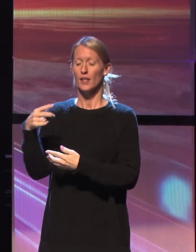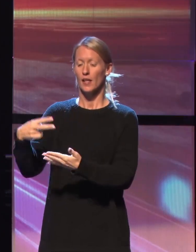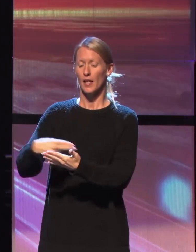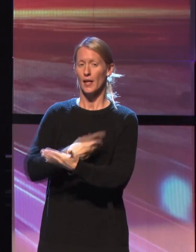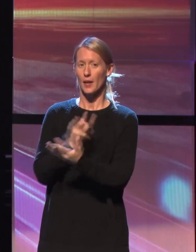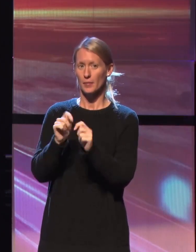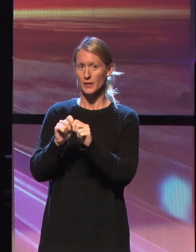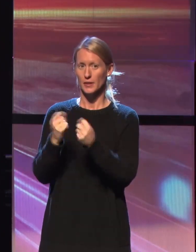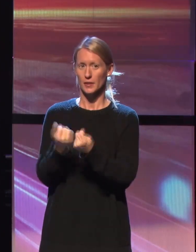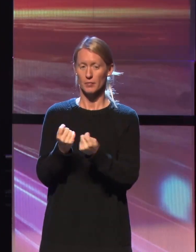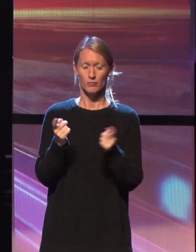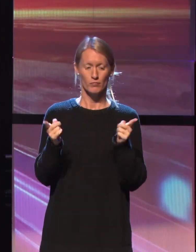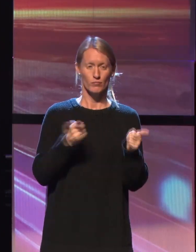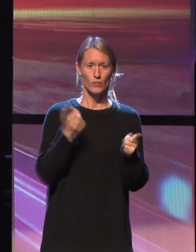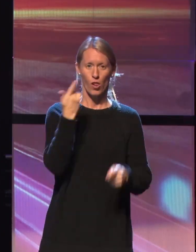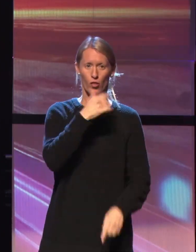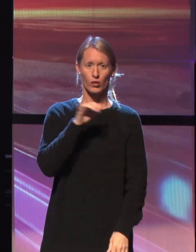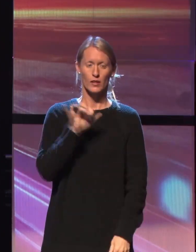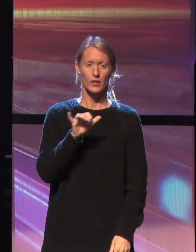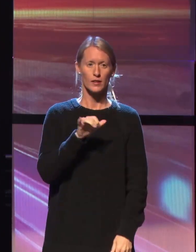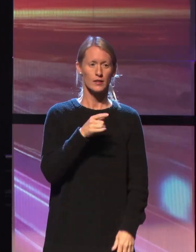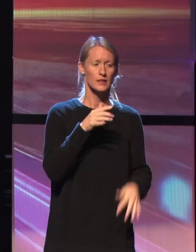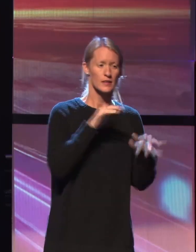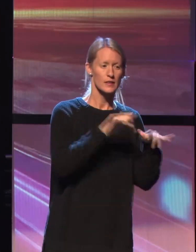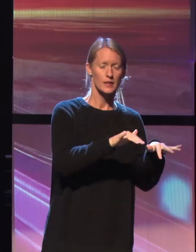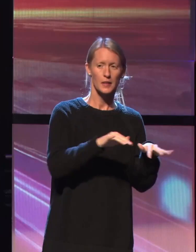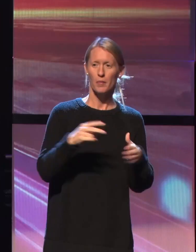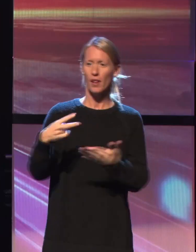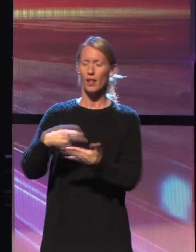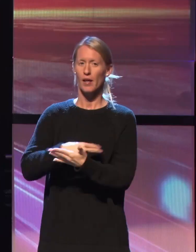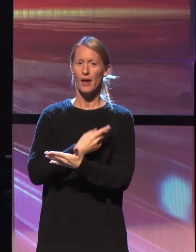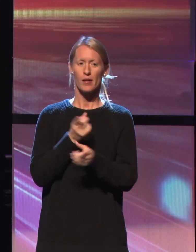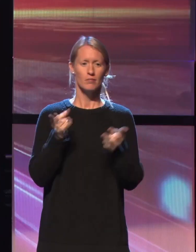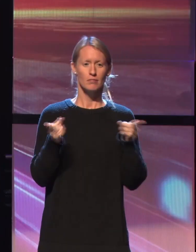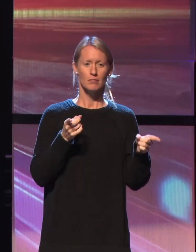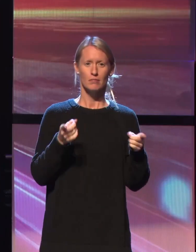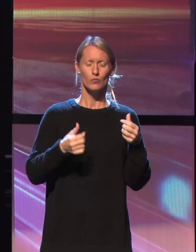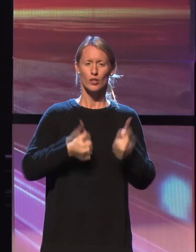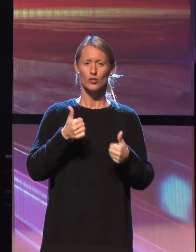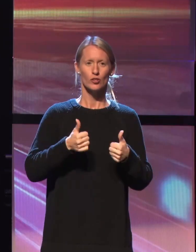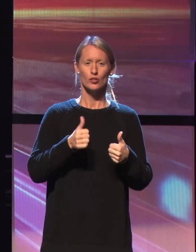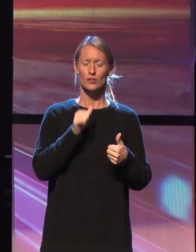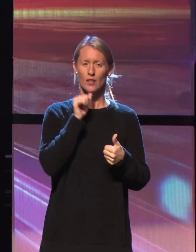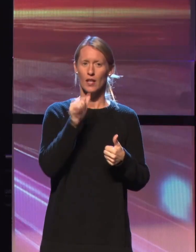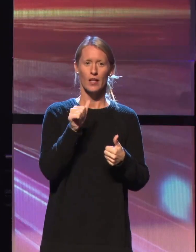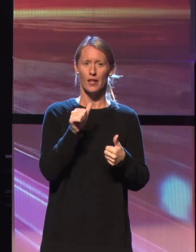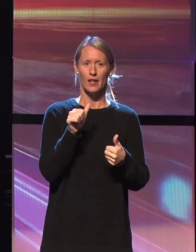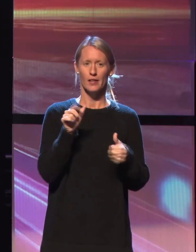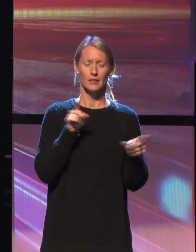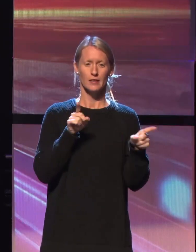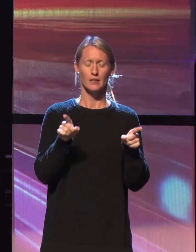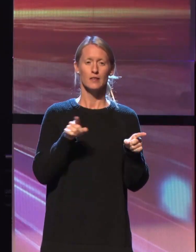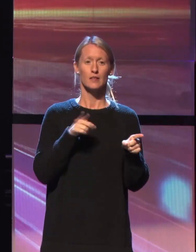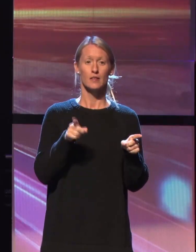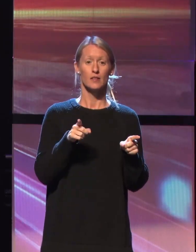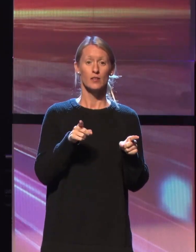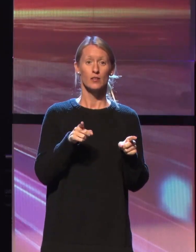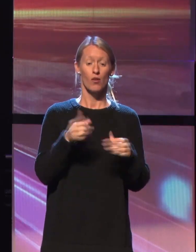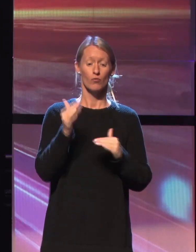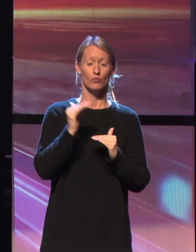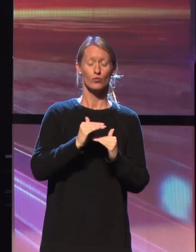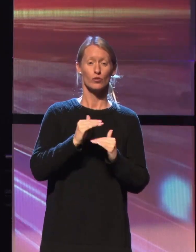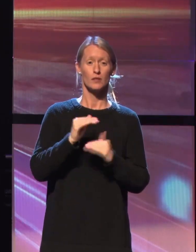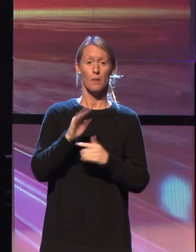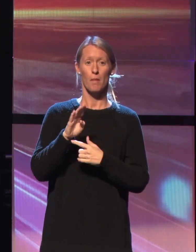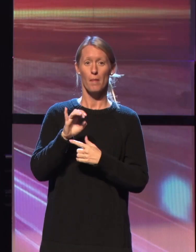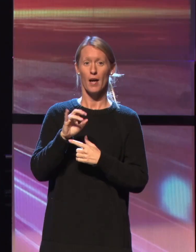it's that simple that, oh, you're either Team Dragon or you're either Team Lamb. I think anytime we reduce things to binaries, we get into a lot